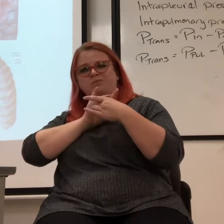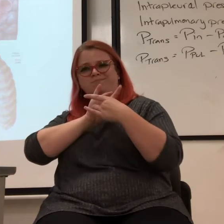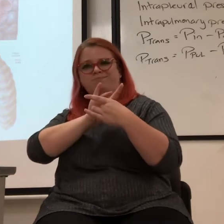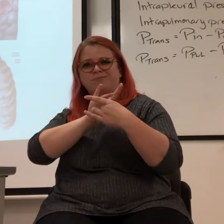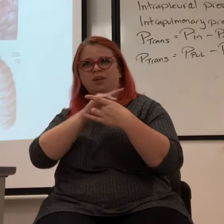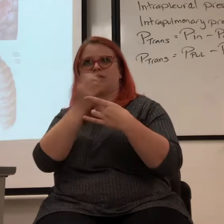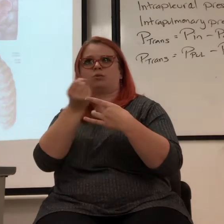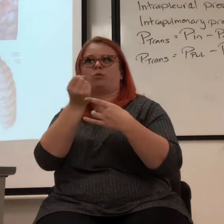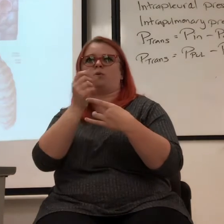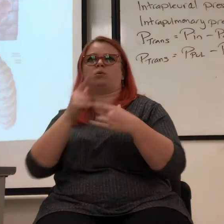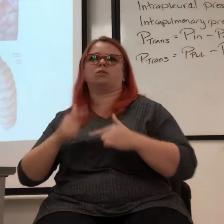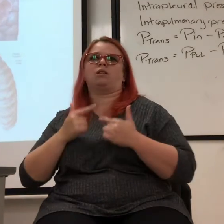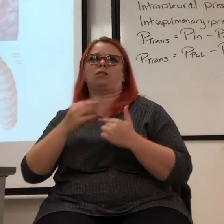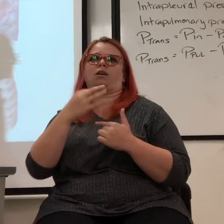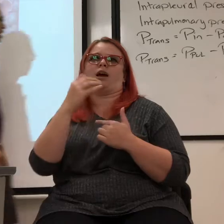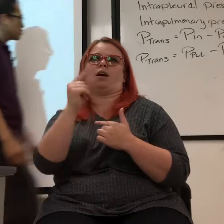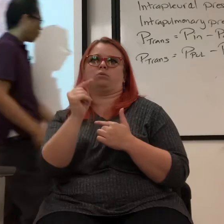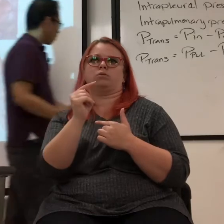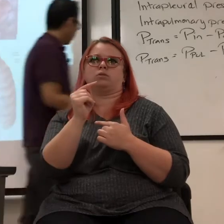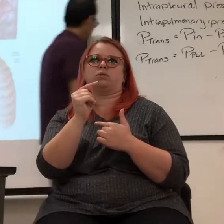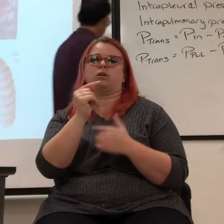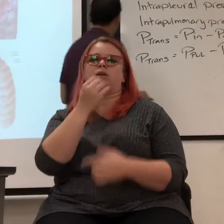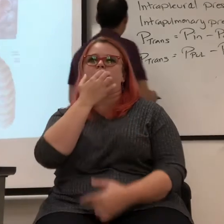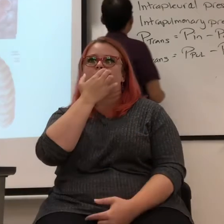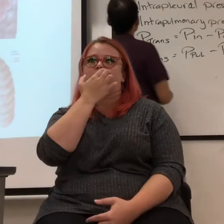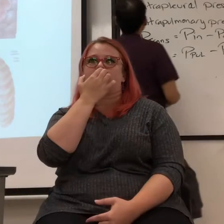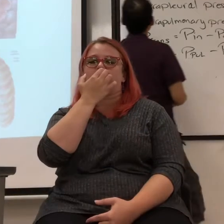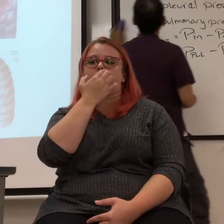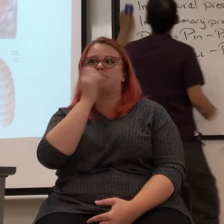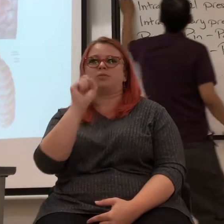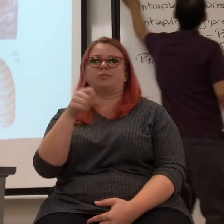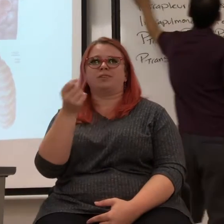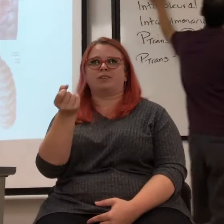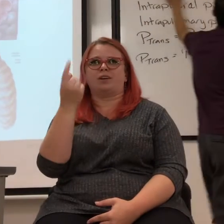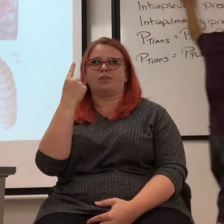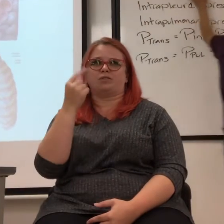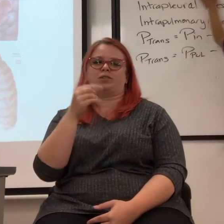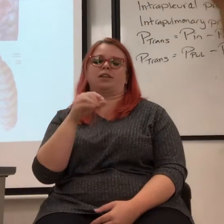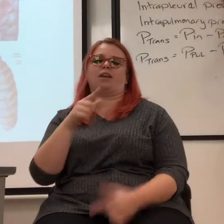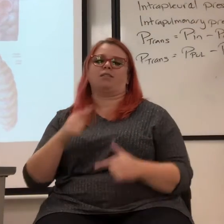here's what you need to know about lung forces, chest wall forces.